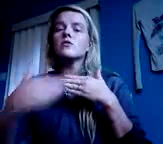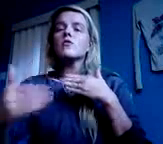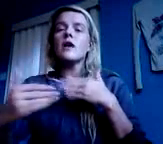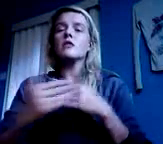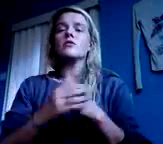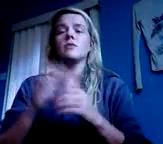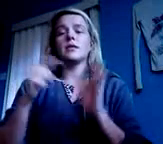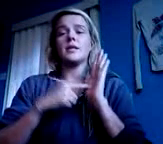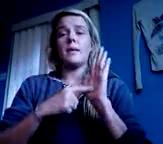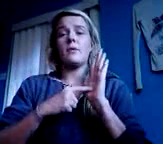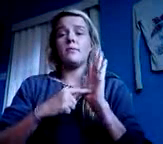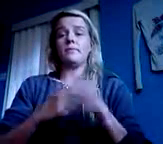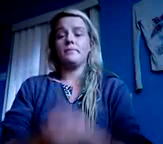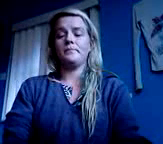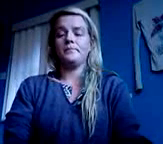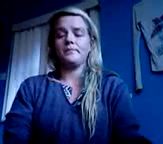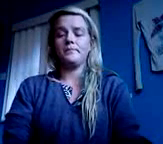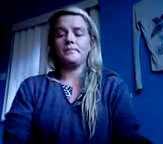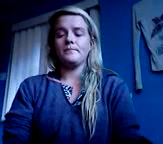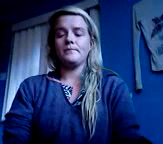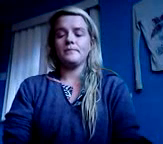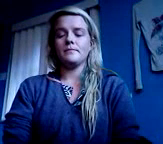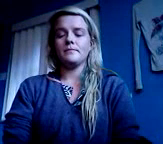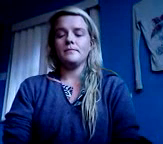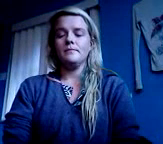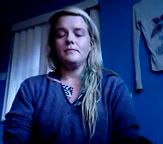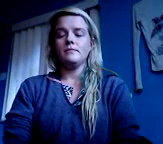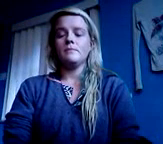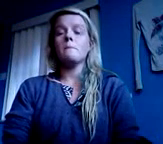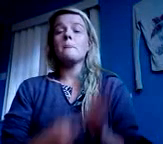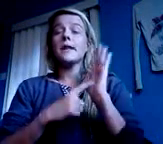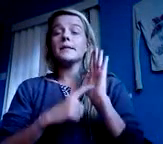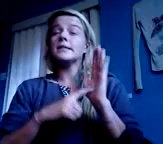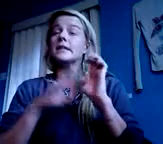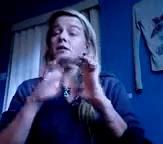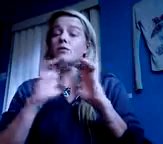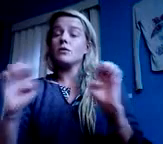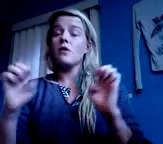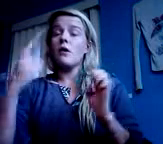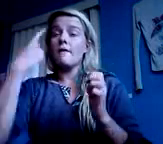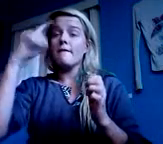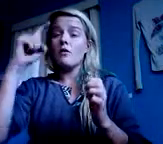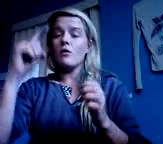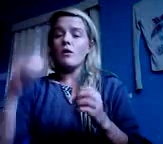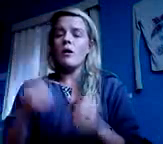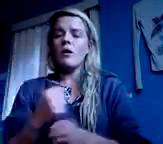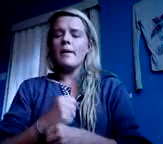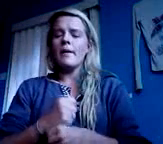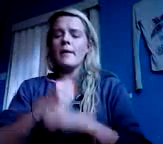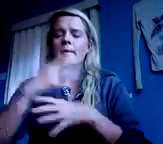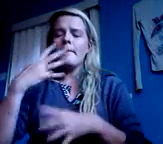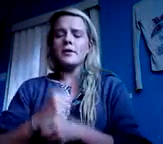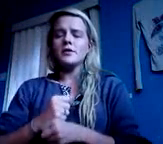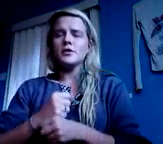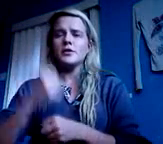Here we have the equation for the combustion of hexane. So we have